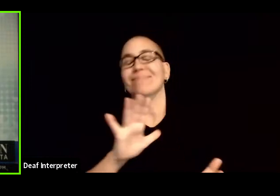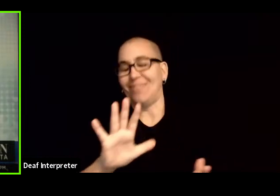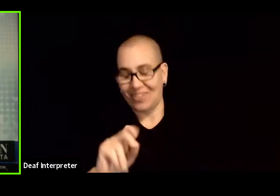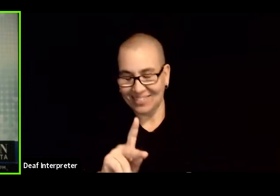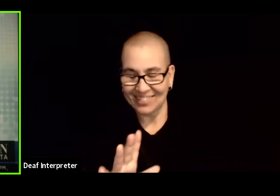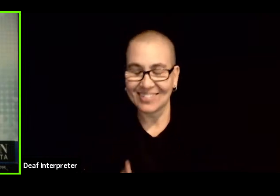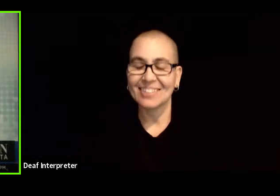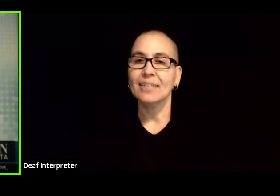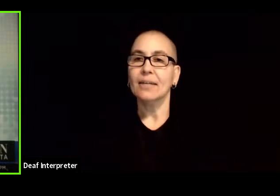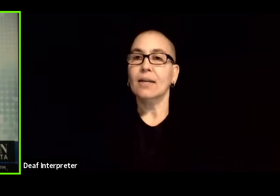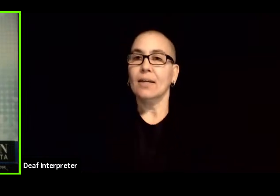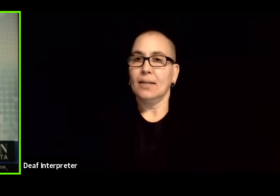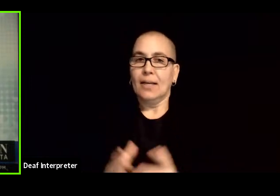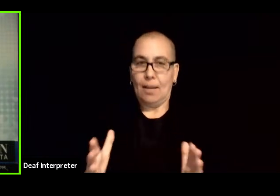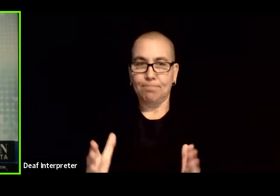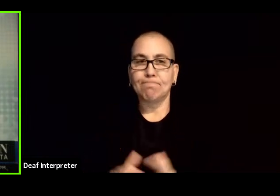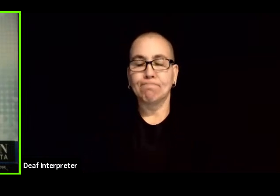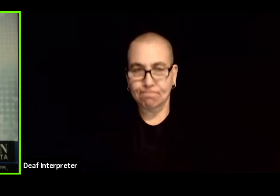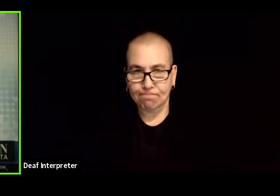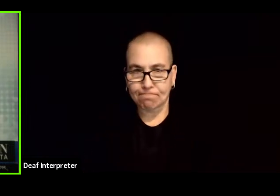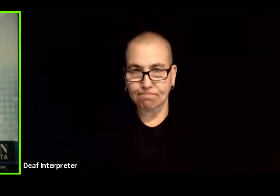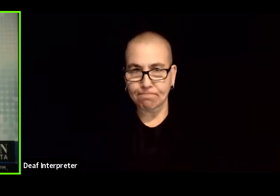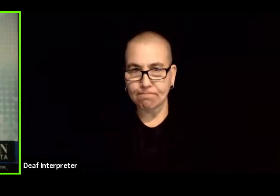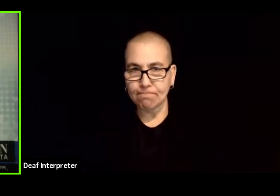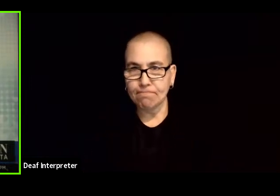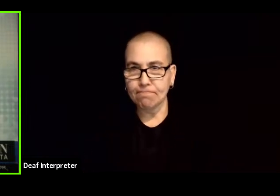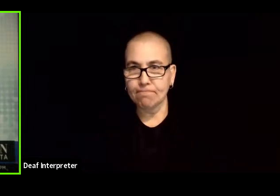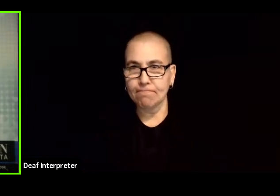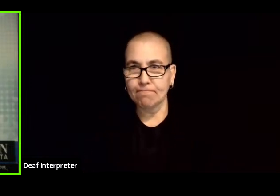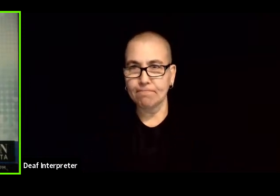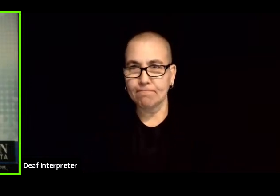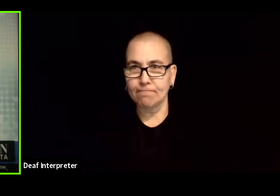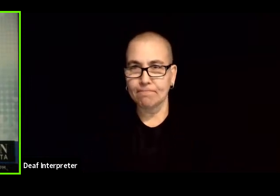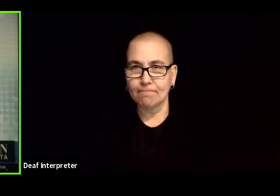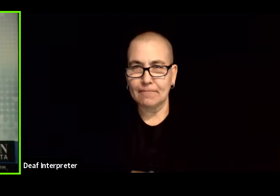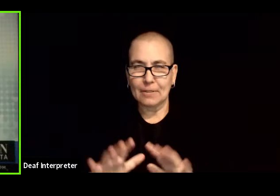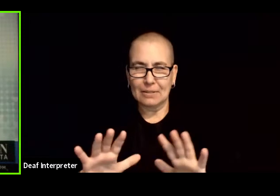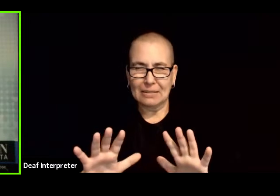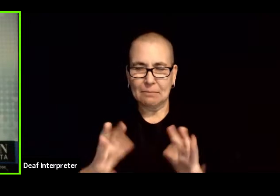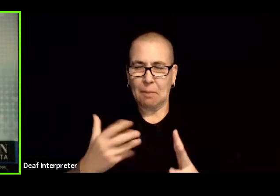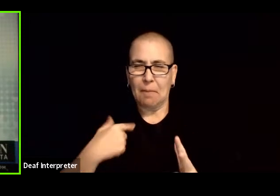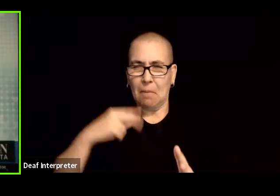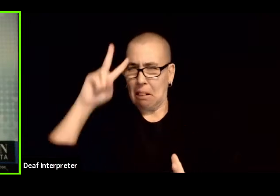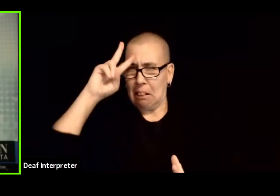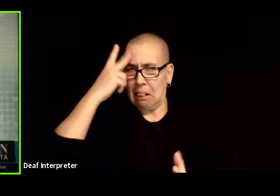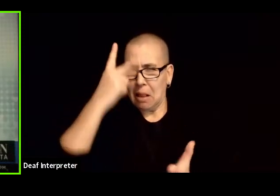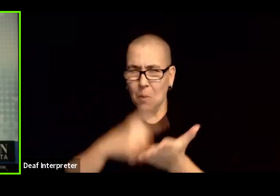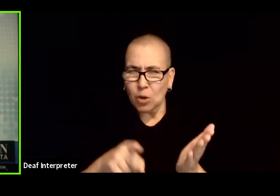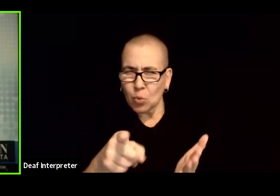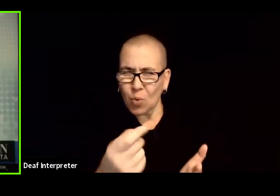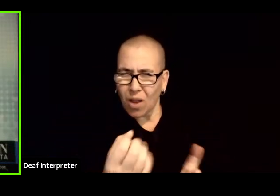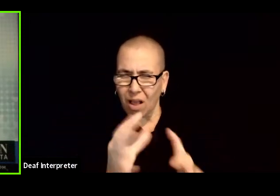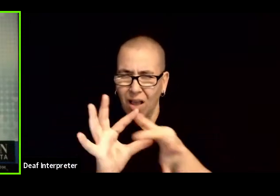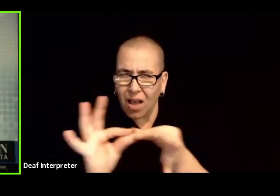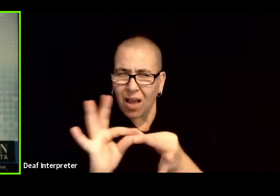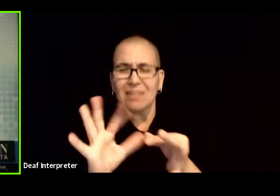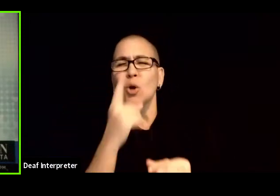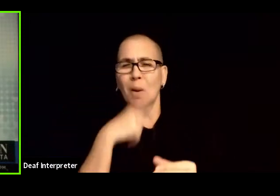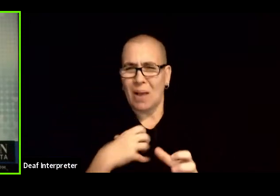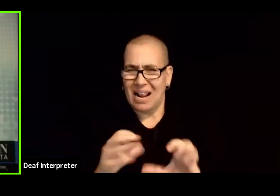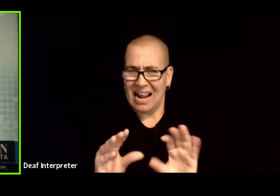unmuted. I'm not sure I quite got the question clearly. So if you wouldn't mind